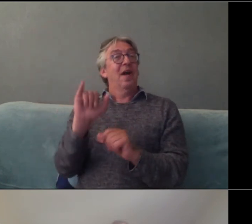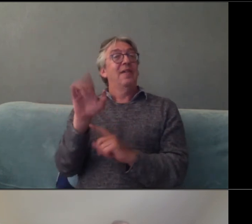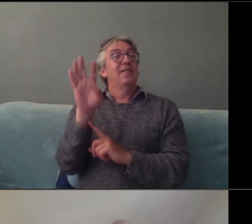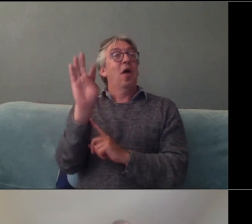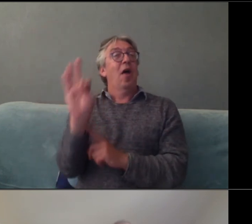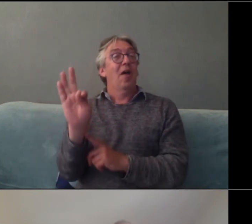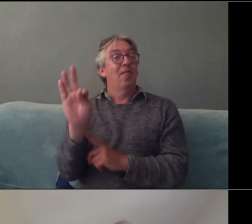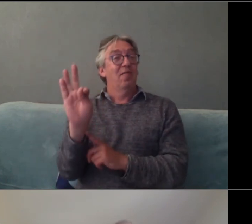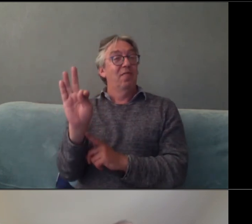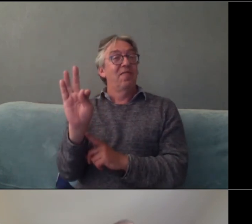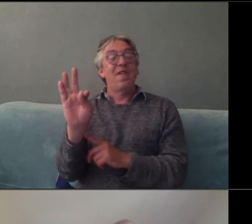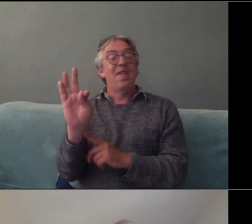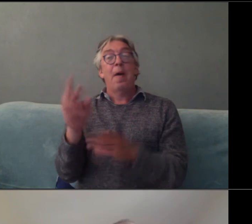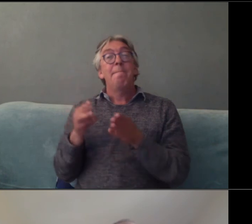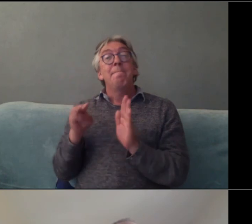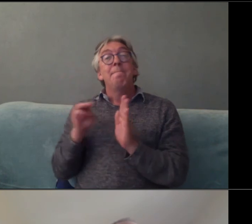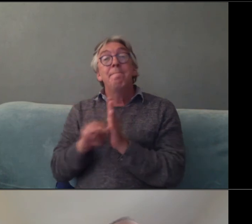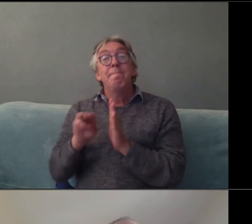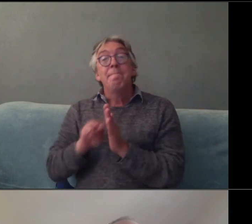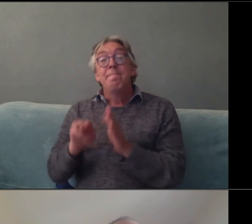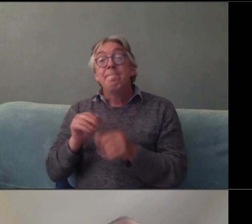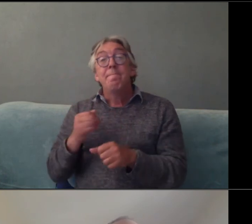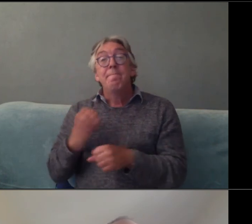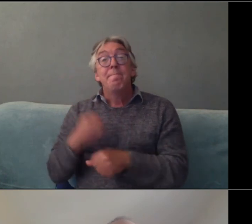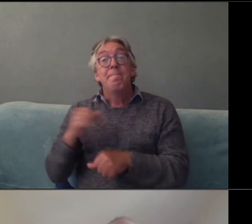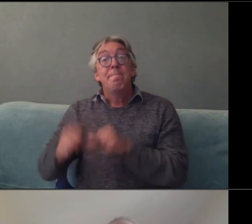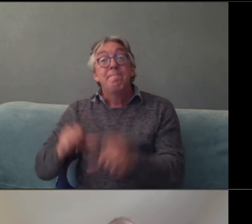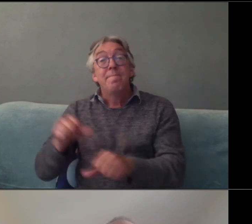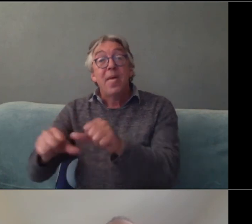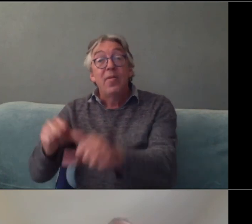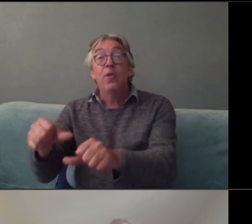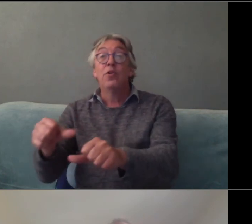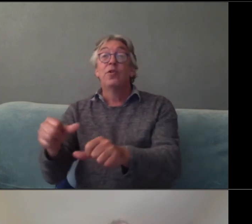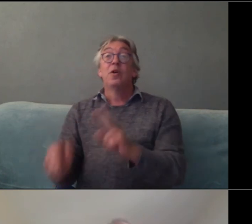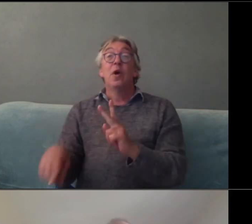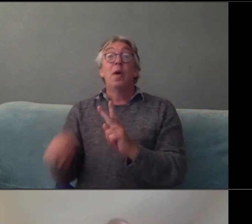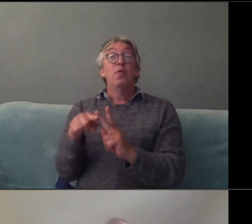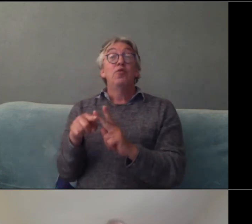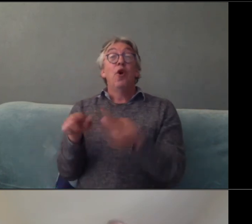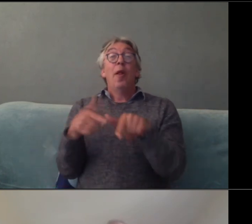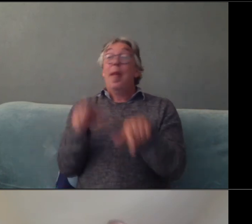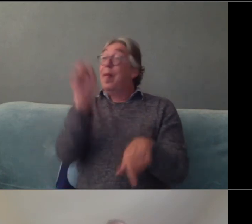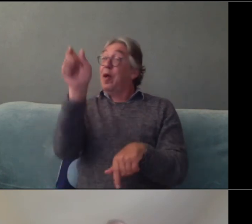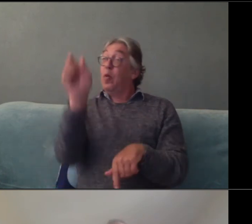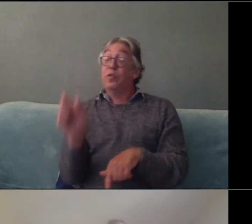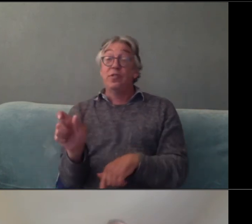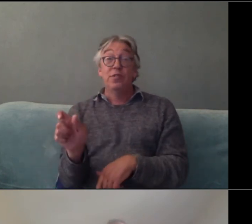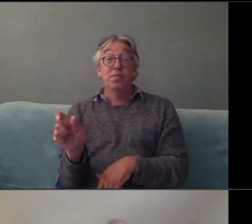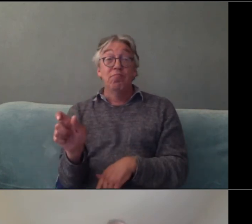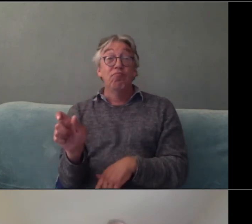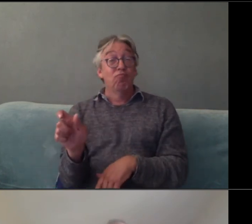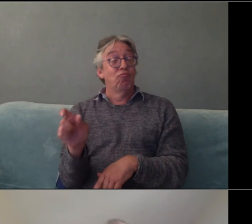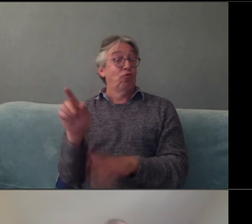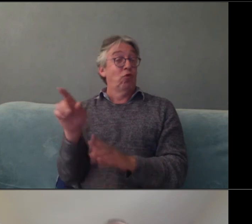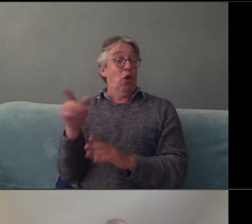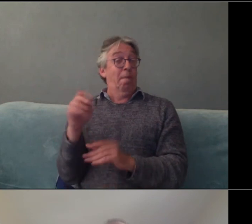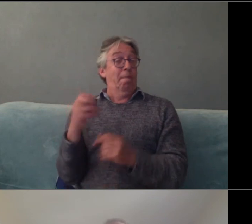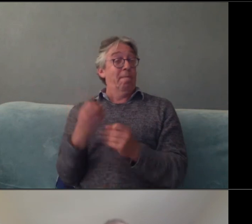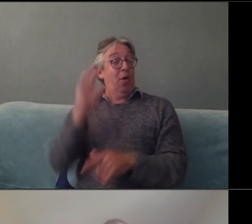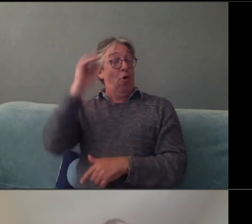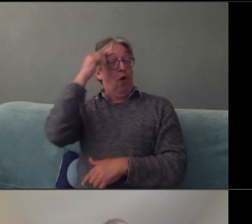ICF framework. I don't think we should see that as necessarily contradictory with a social model or a